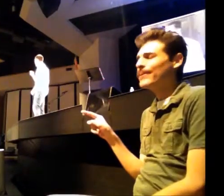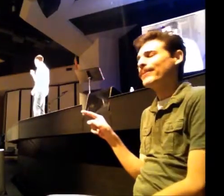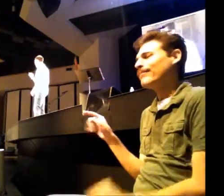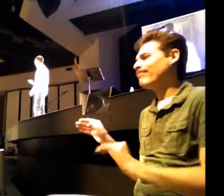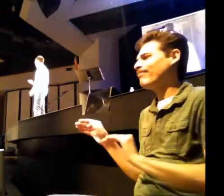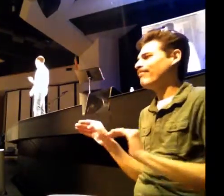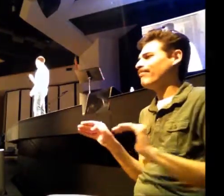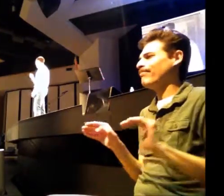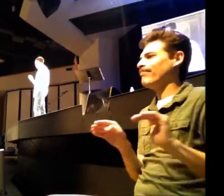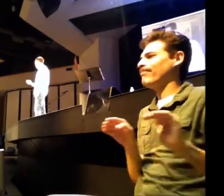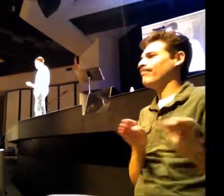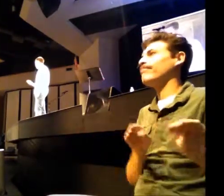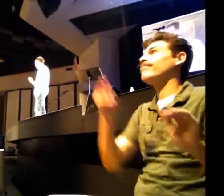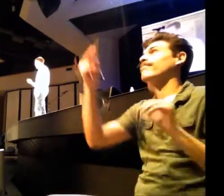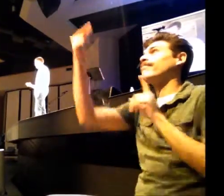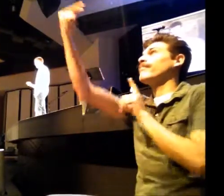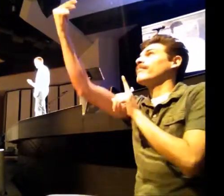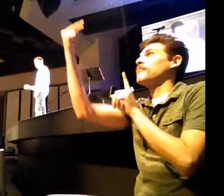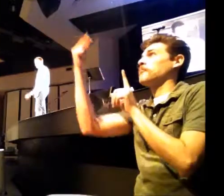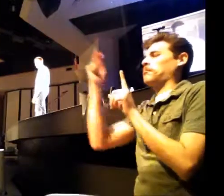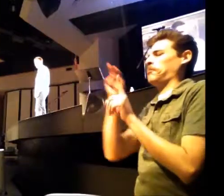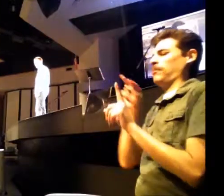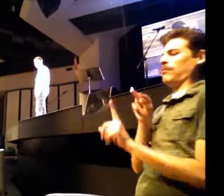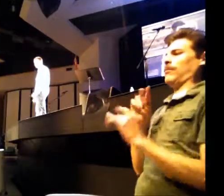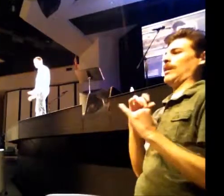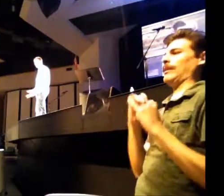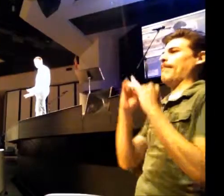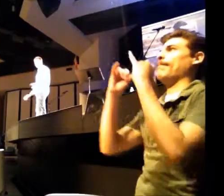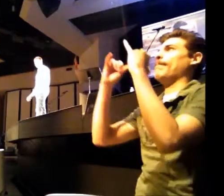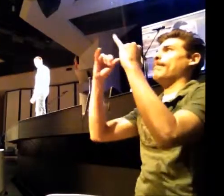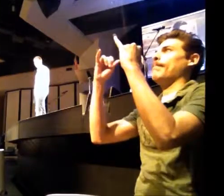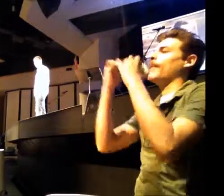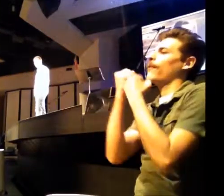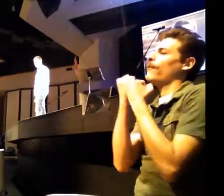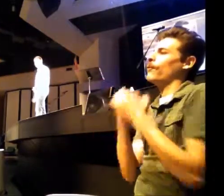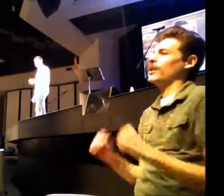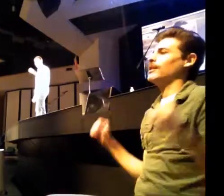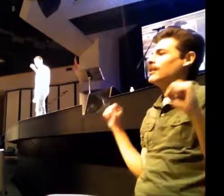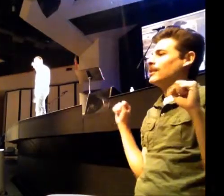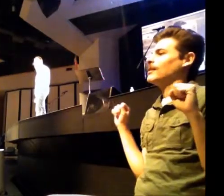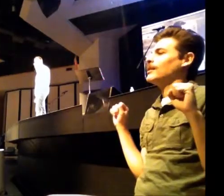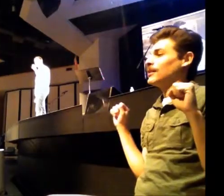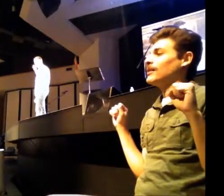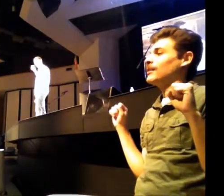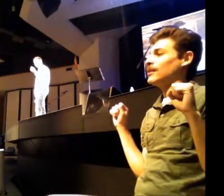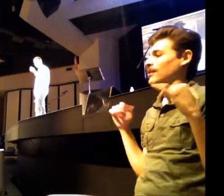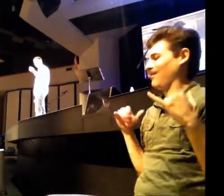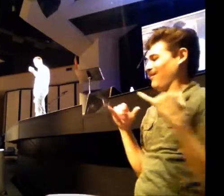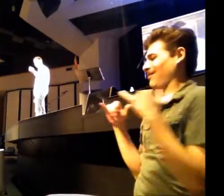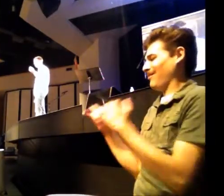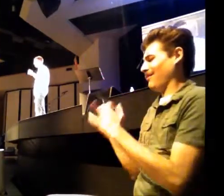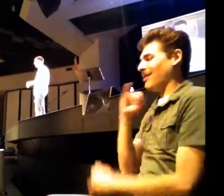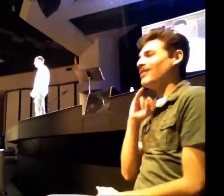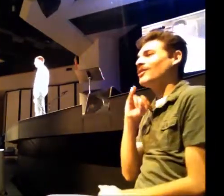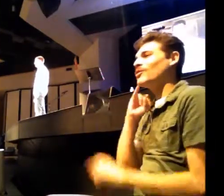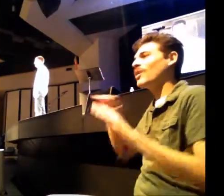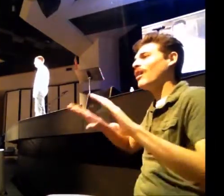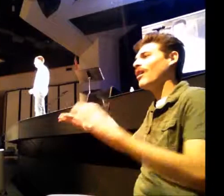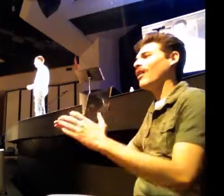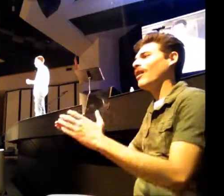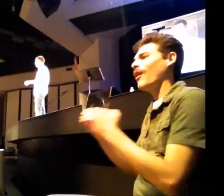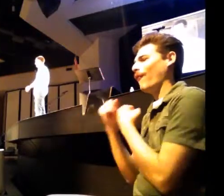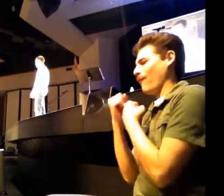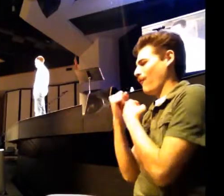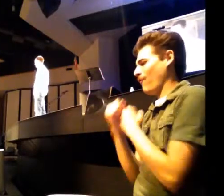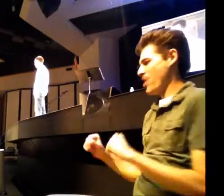see it through the eyes of free men and women. And that changes everything. It makes the bread of affliction suddenly